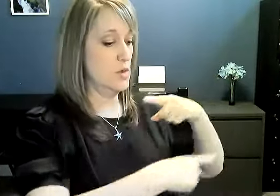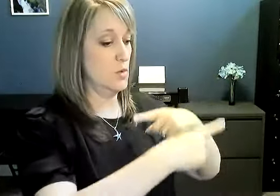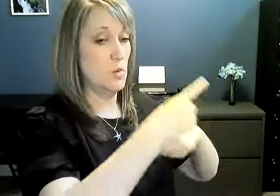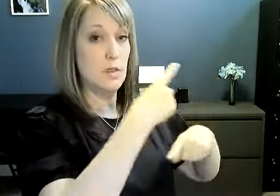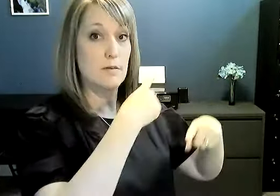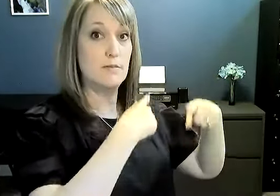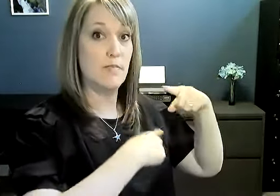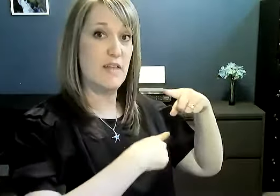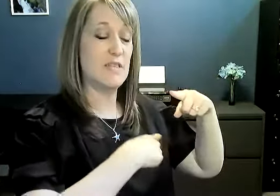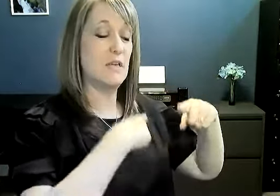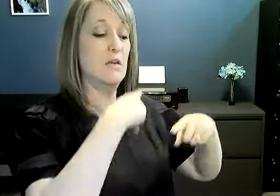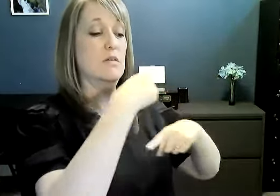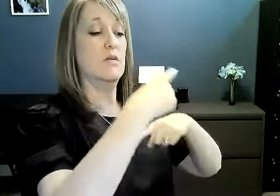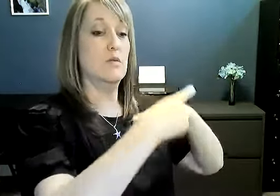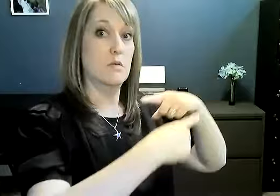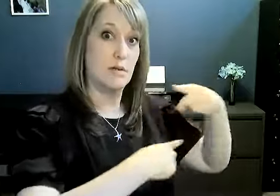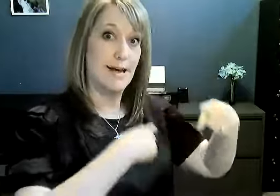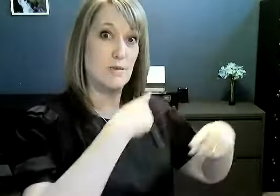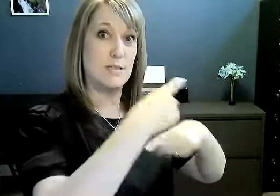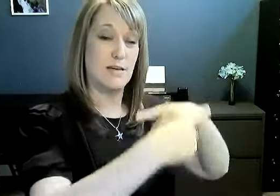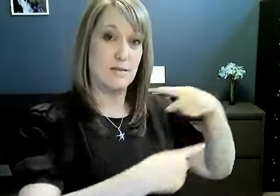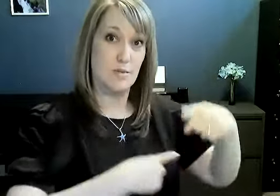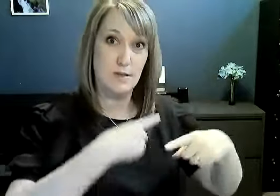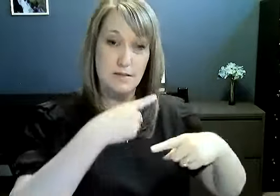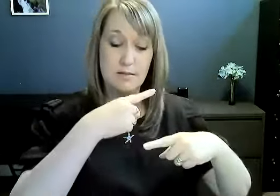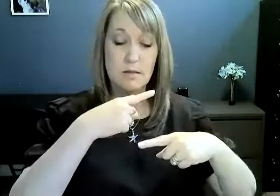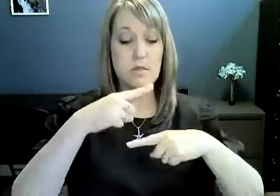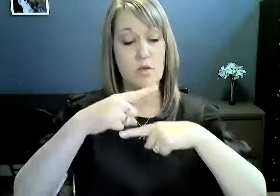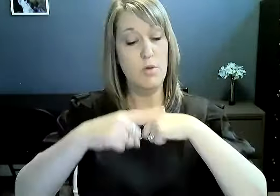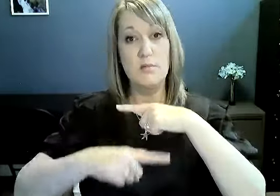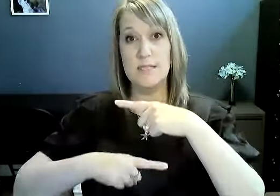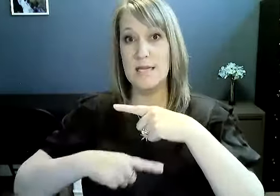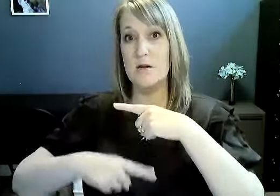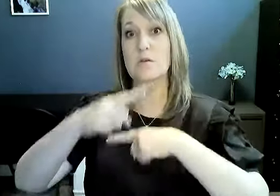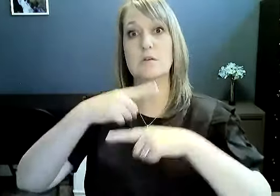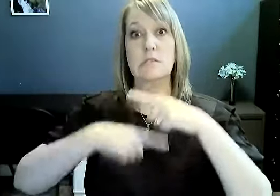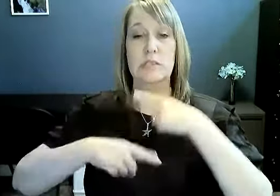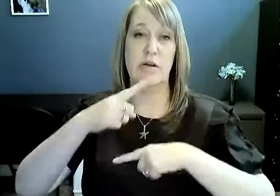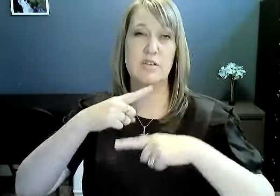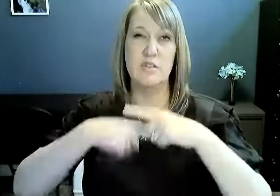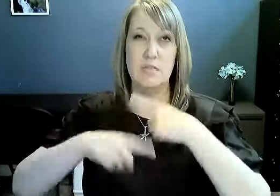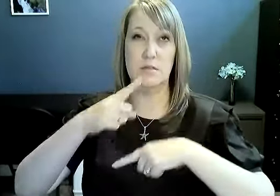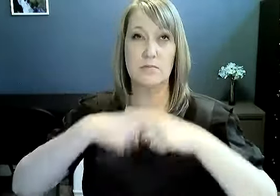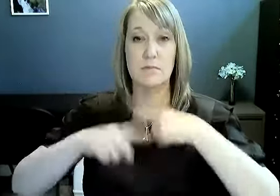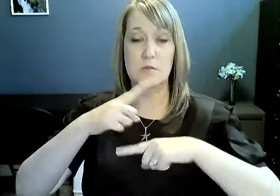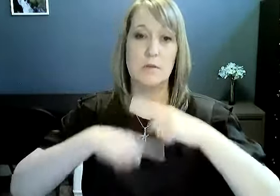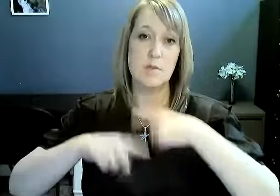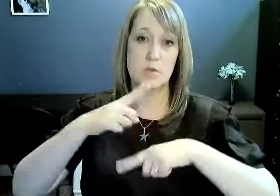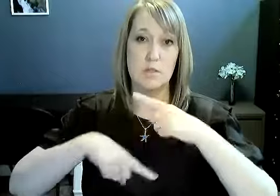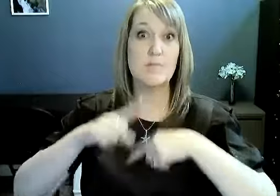you. I've seen it go outside as well. So palms down. I usually see it coming towards you. That's